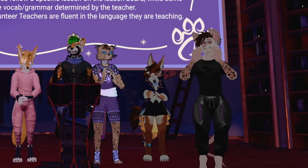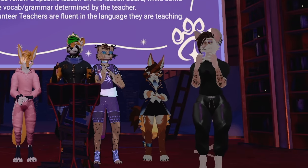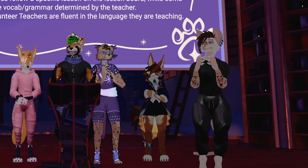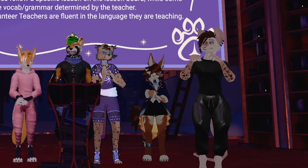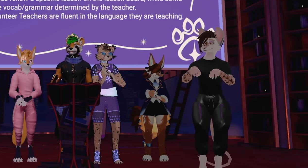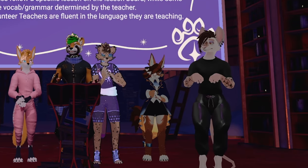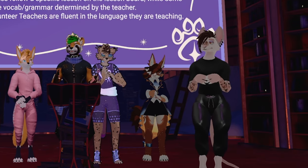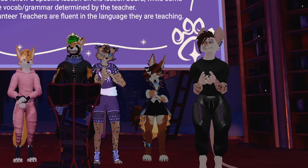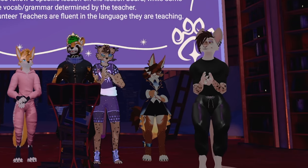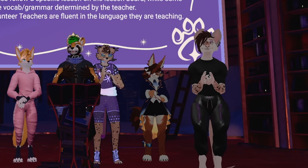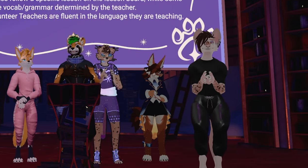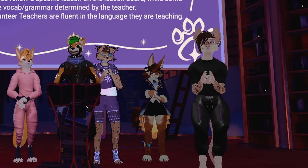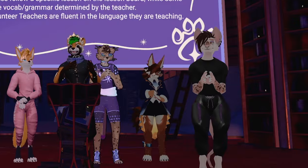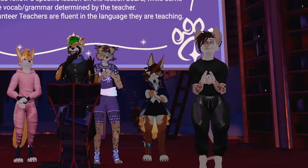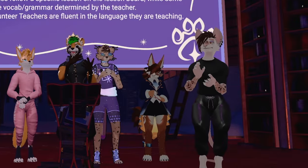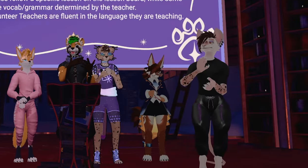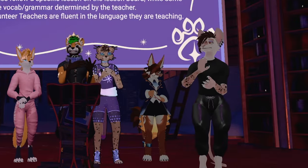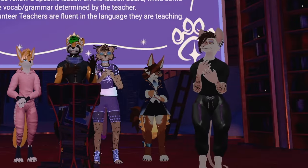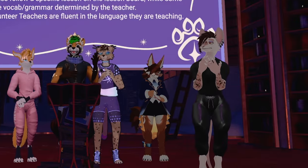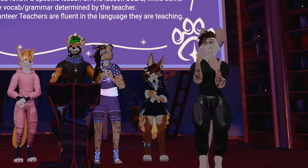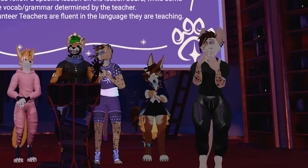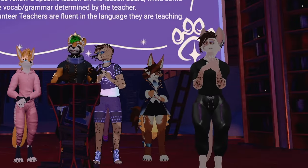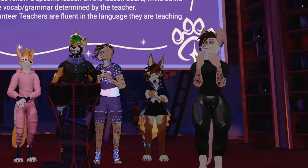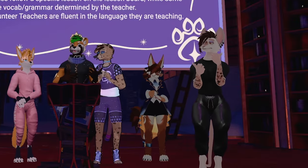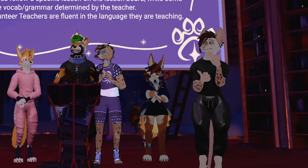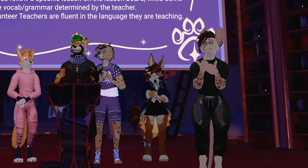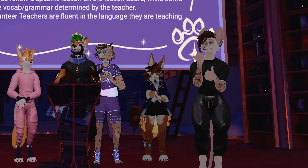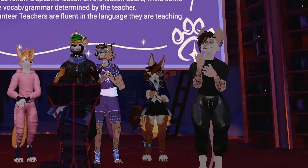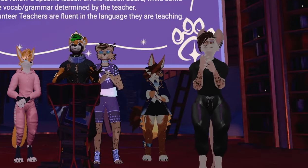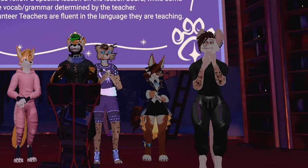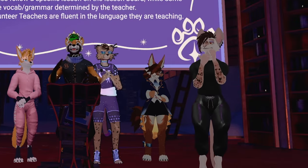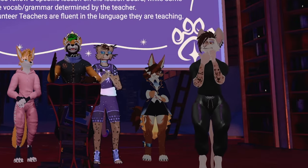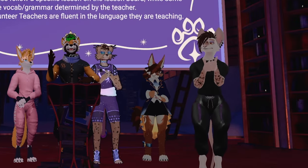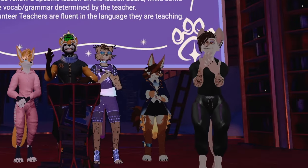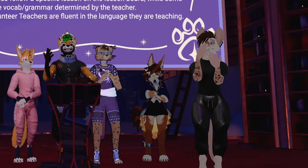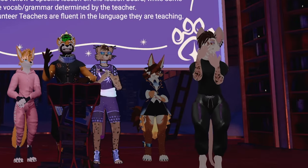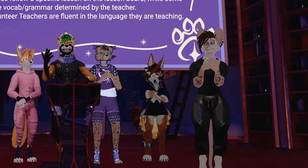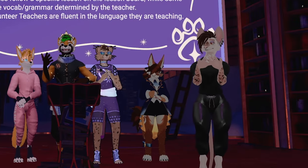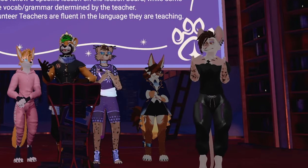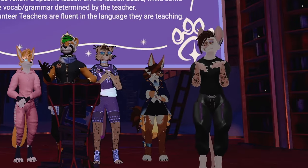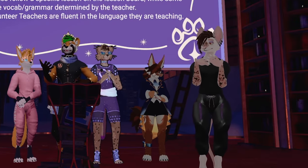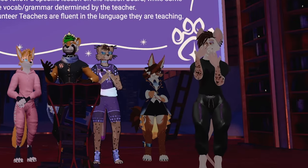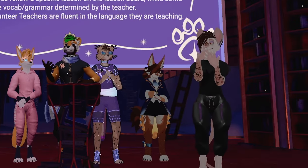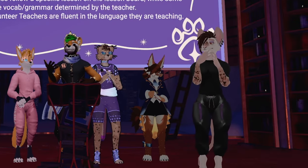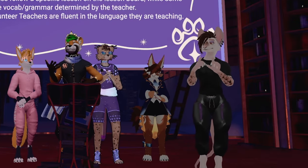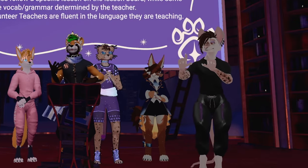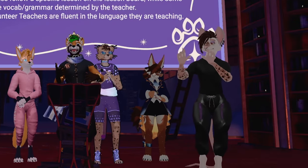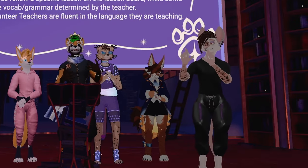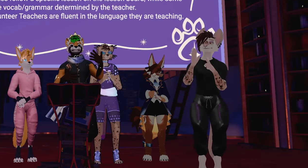Most of our lessons follow a specific lesson on the lesson board or a specific theme. We have